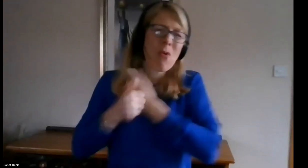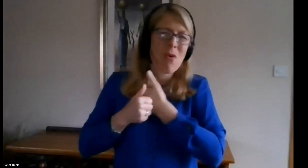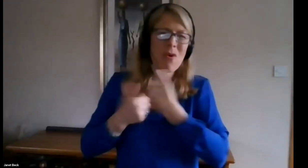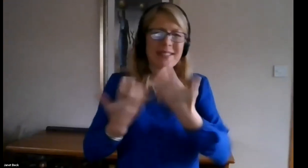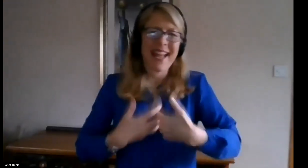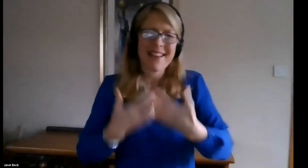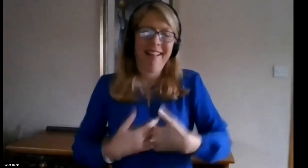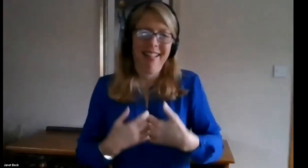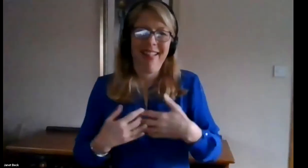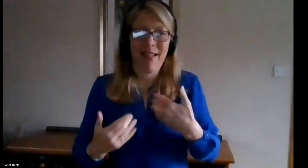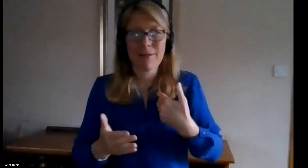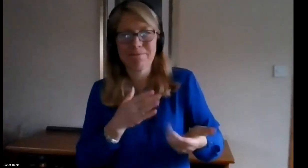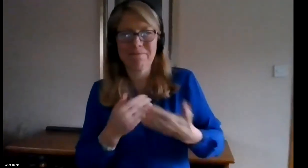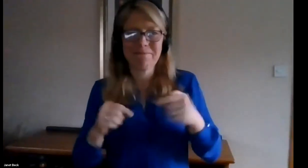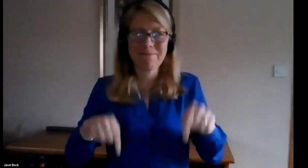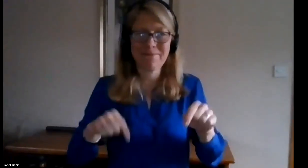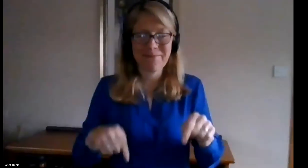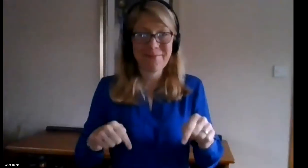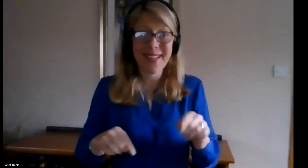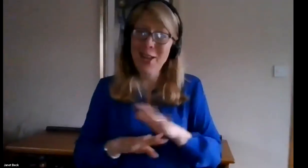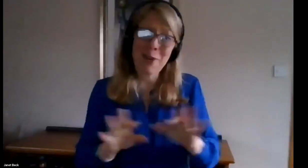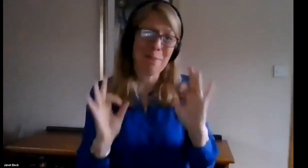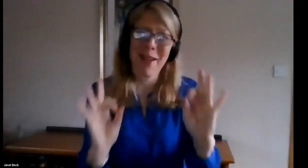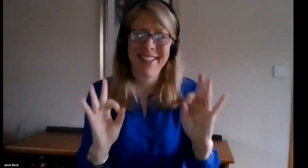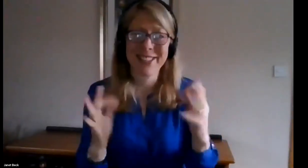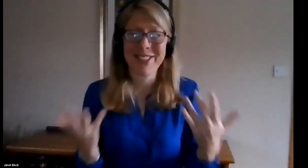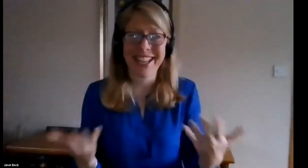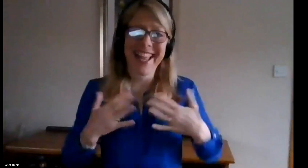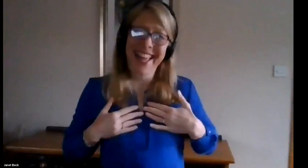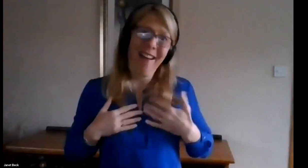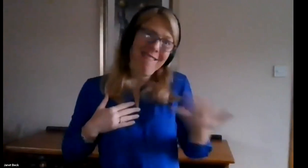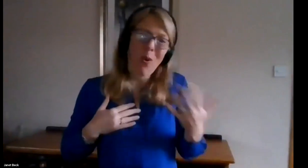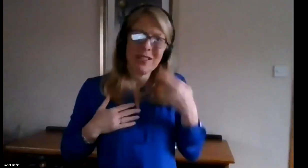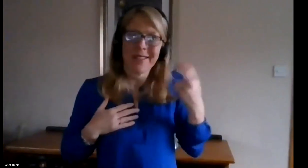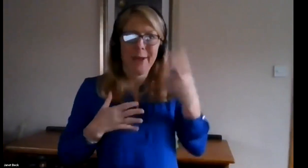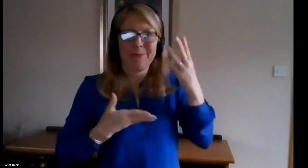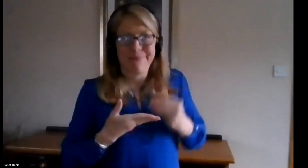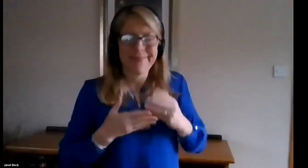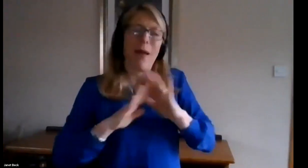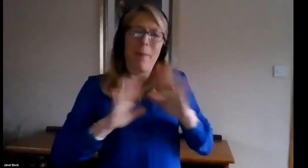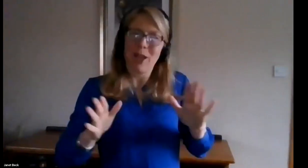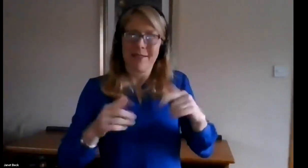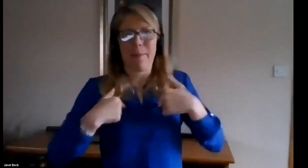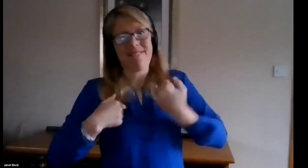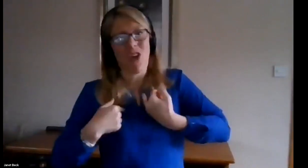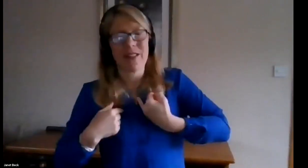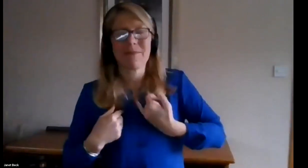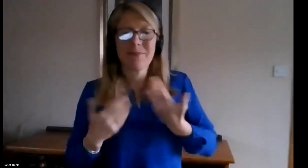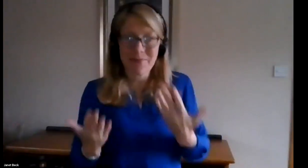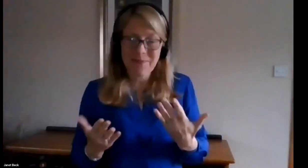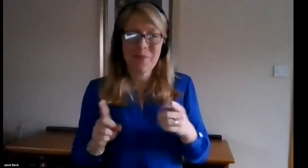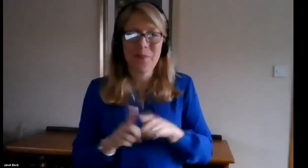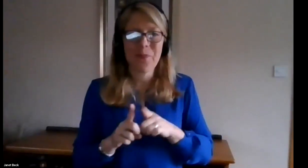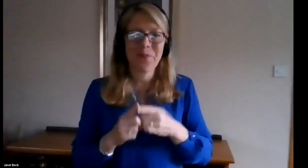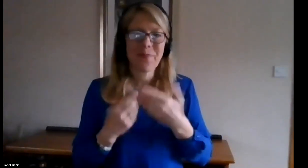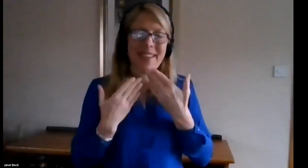of having this event on. Not perfectly, from my point of view, but blame me. And then also